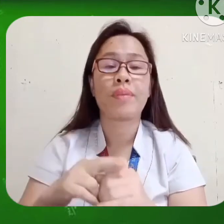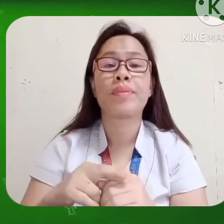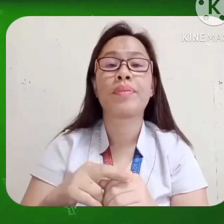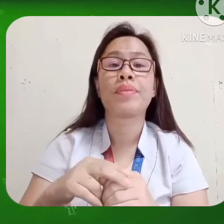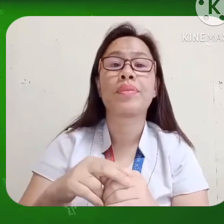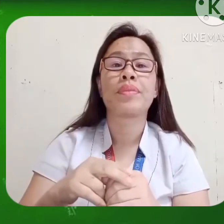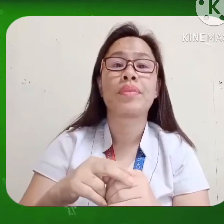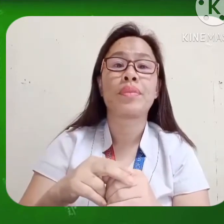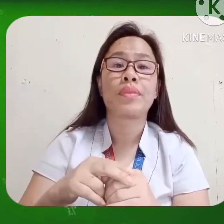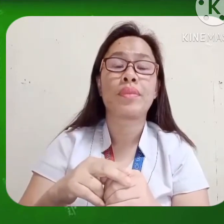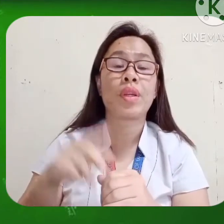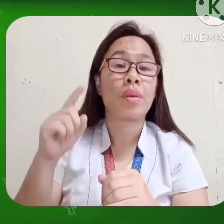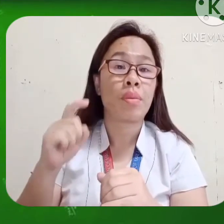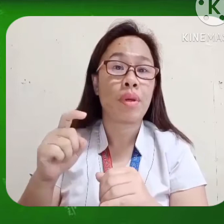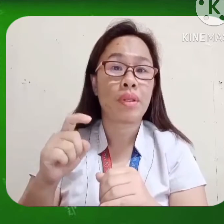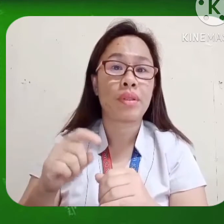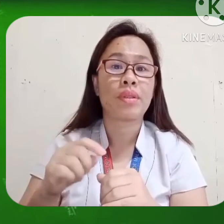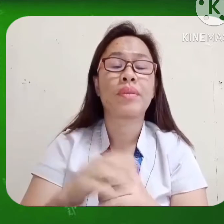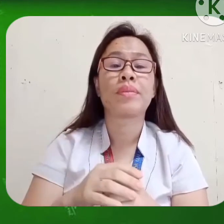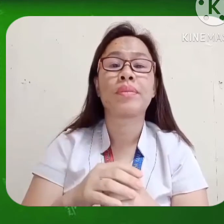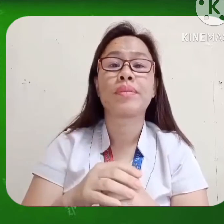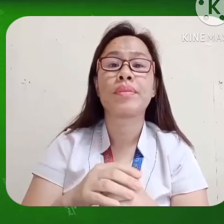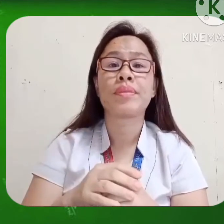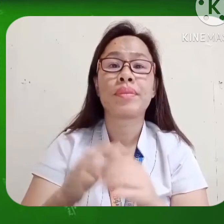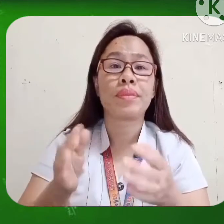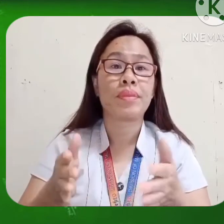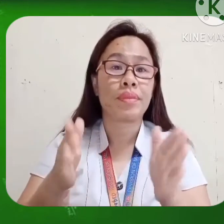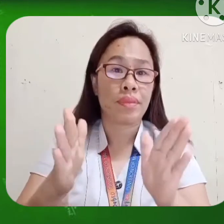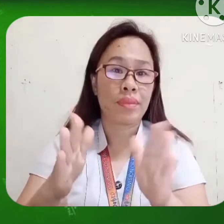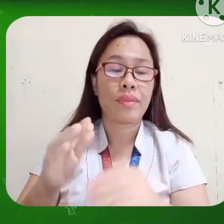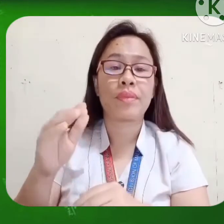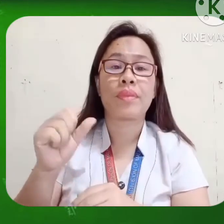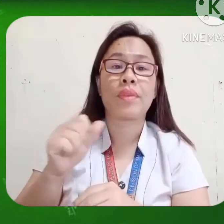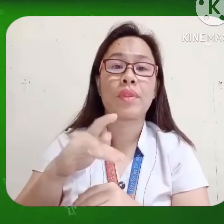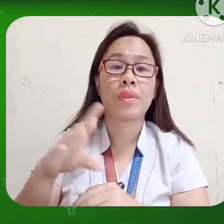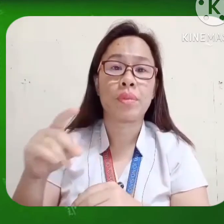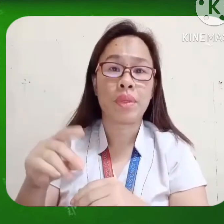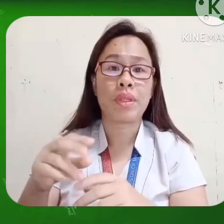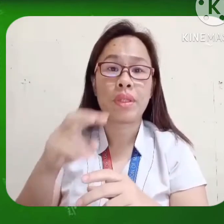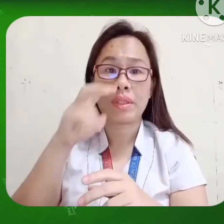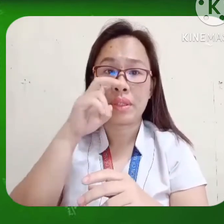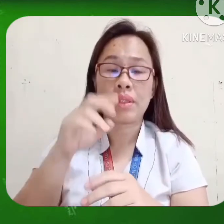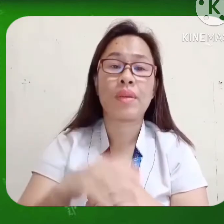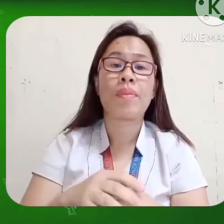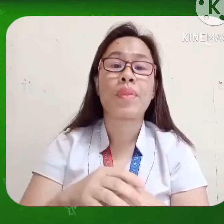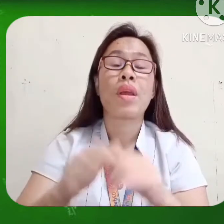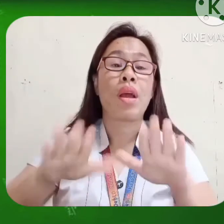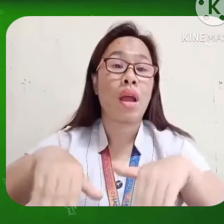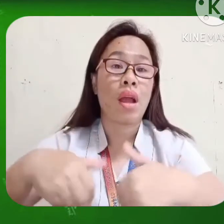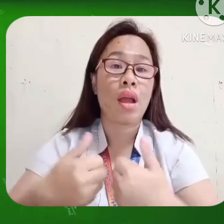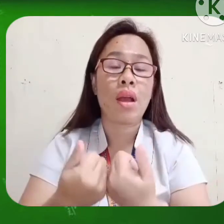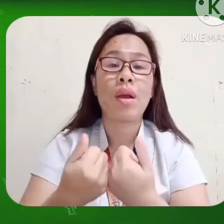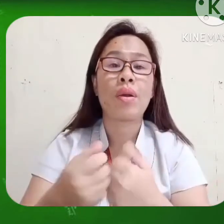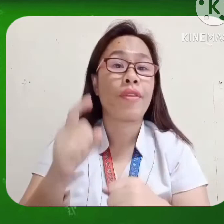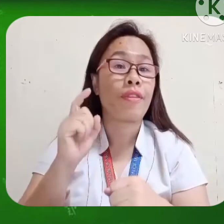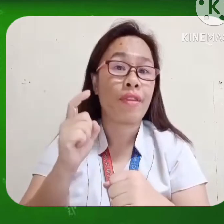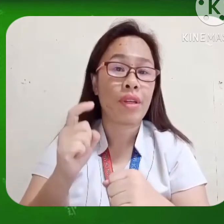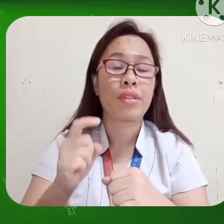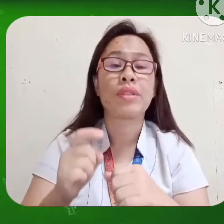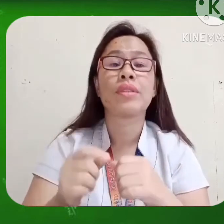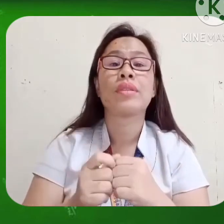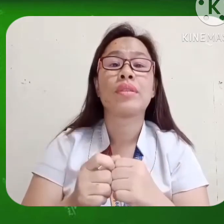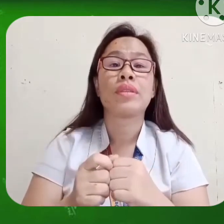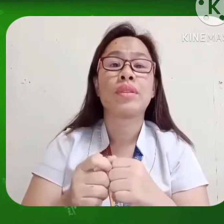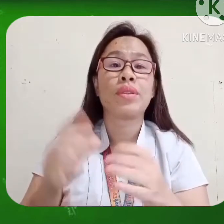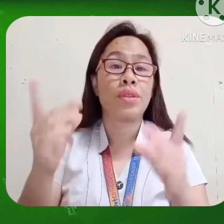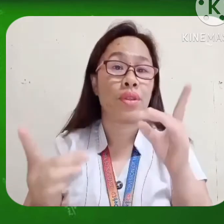or the speed at an instant or a point on the path. This speed varies quickly depende sa kung gaano kabilis